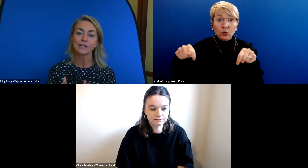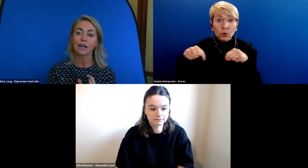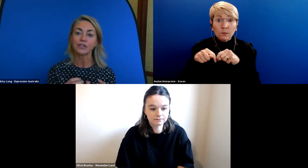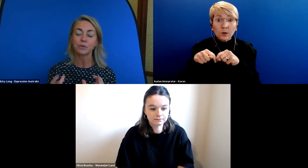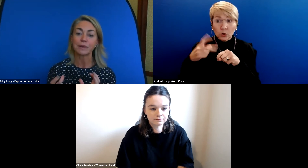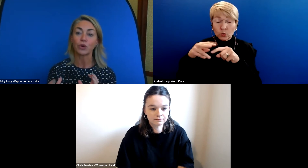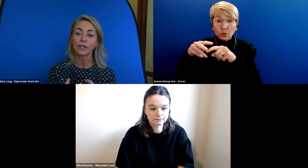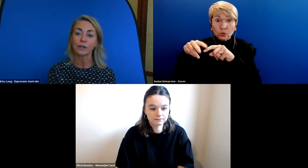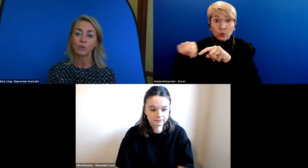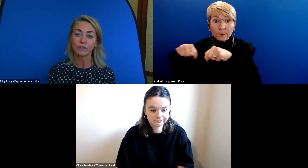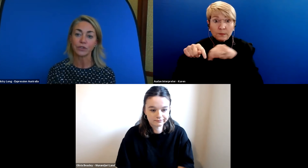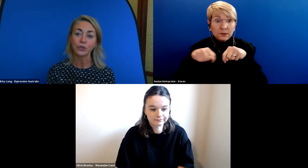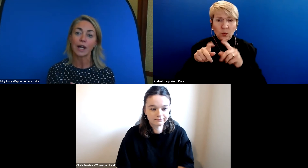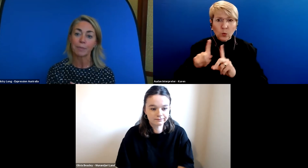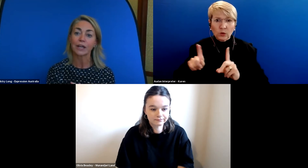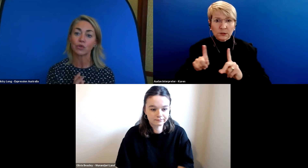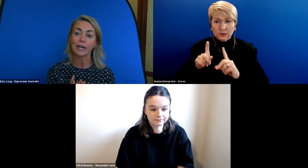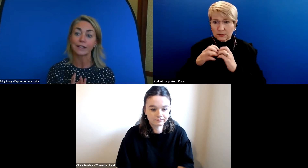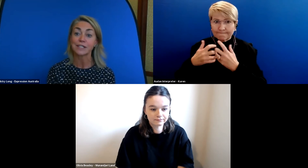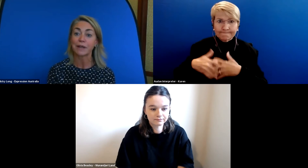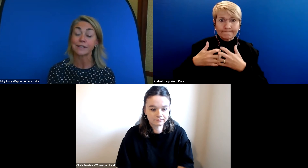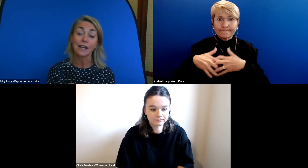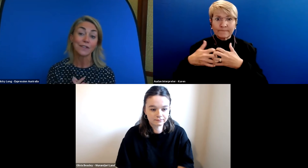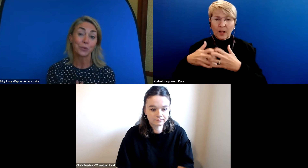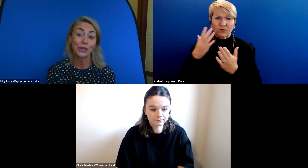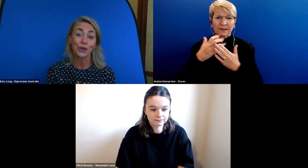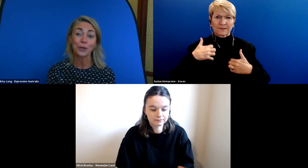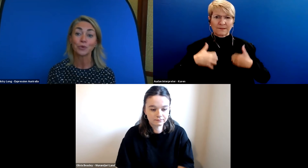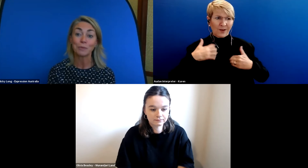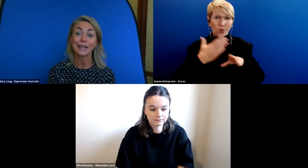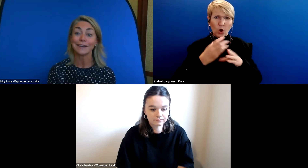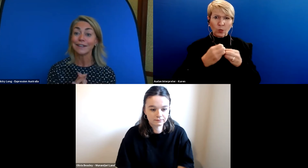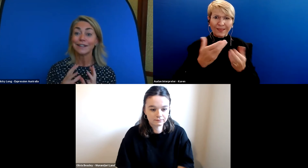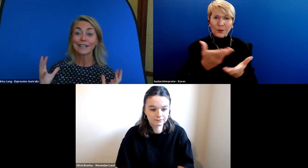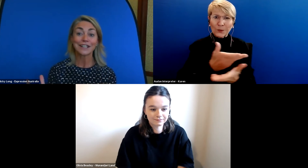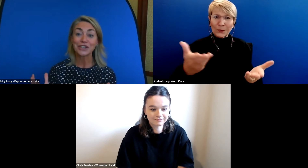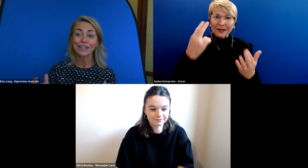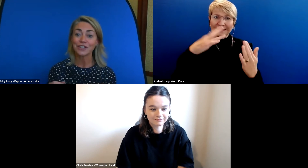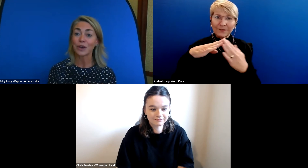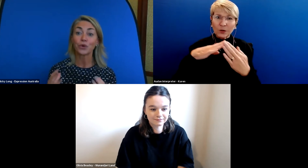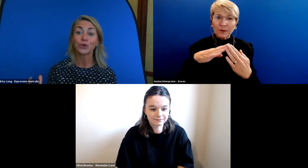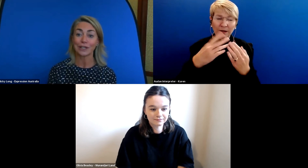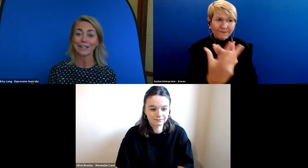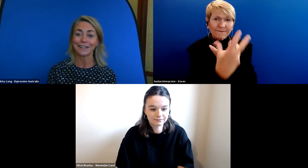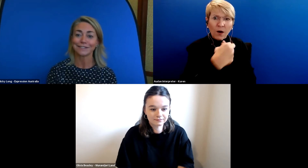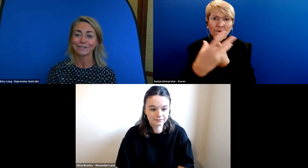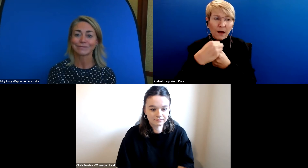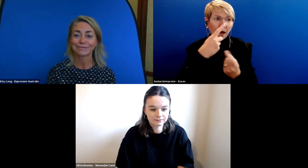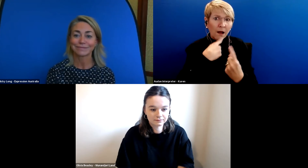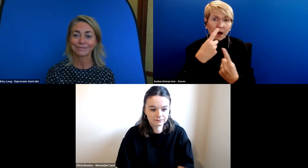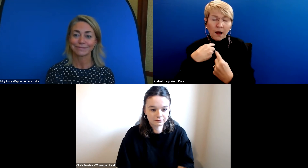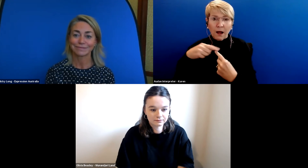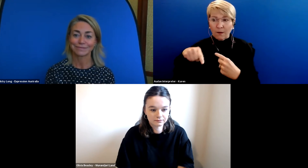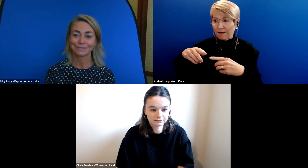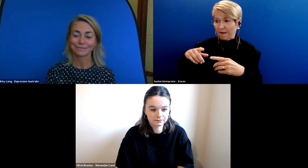really excited to be working with you about creating a space that we hope will be cutting edge and world leading.